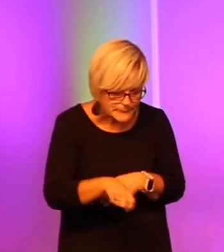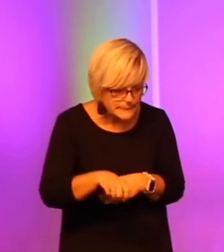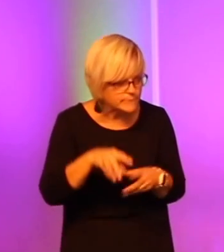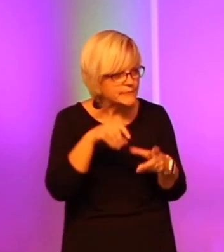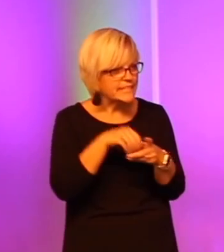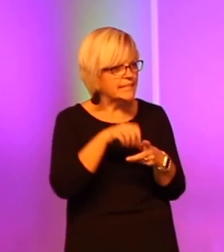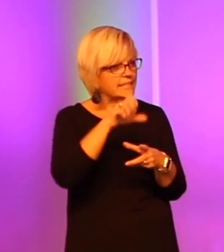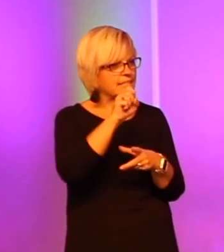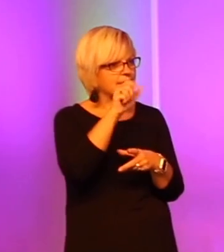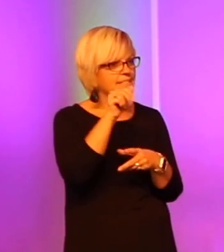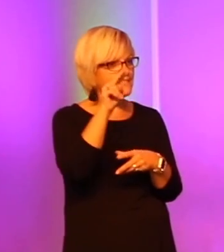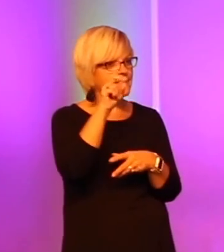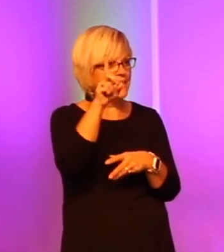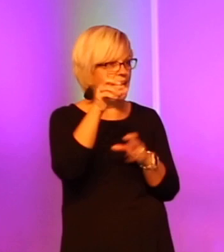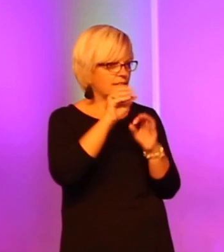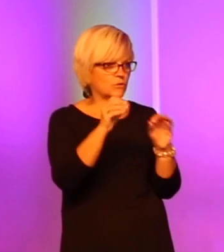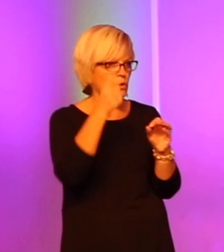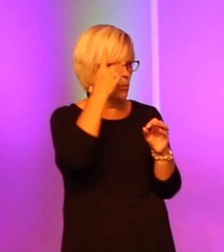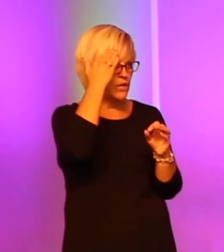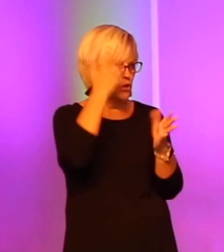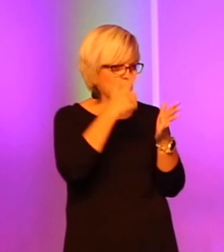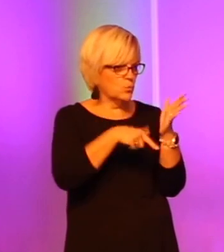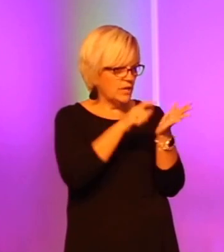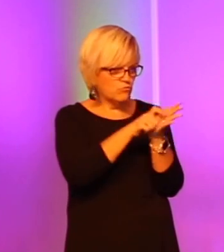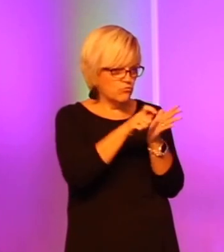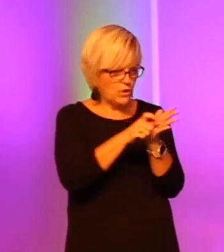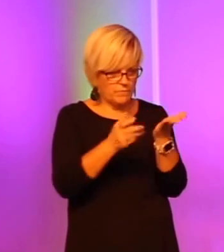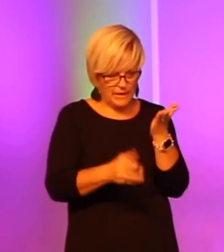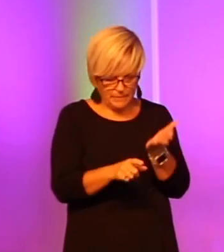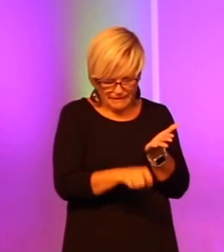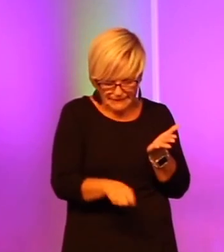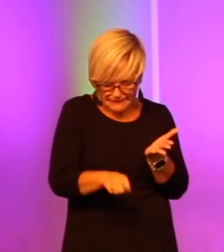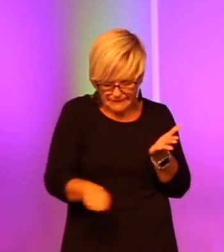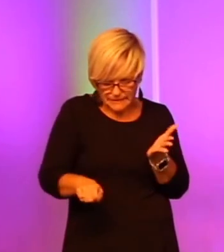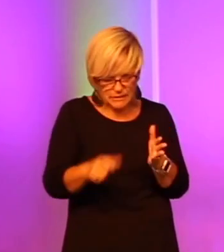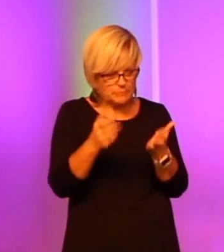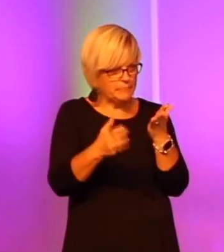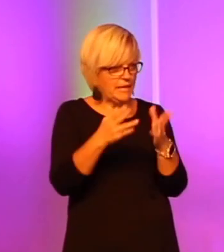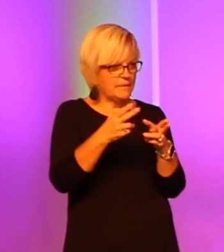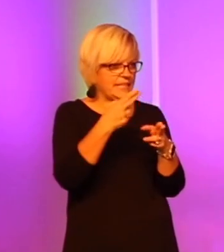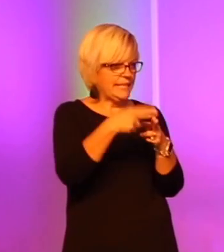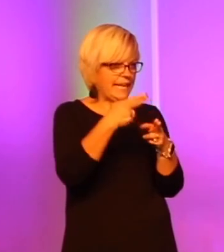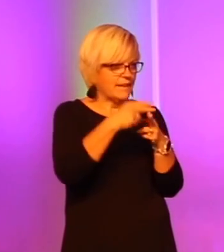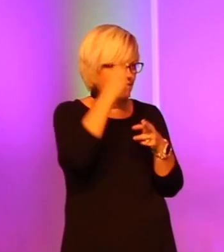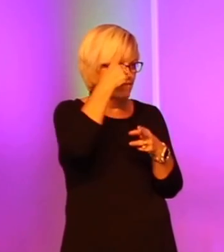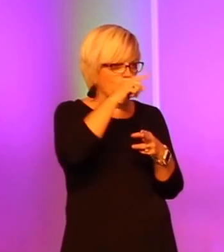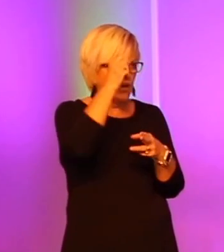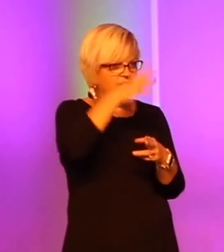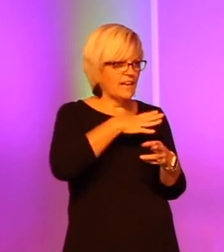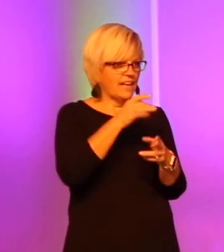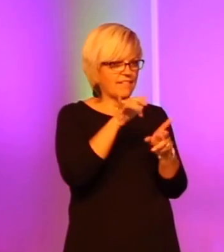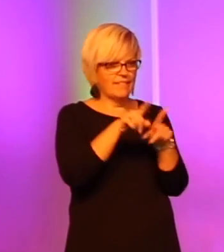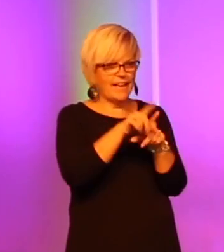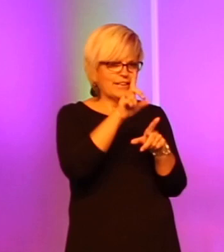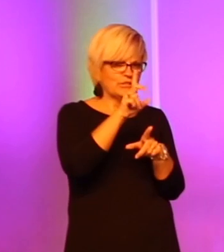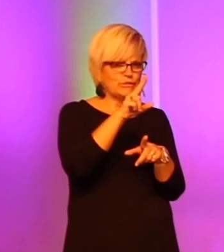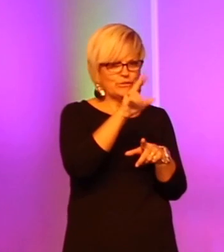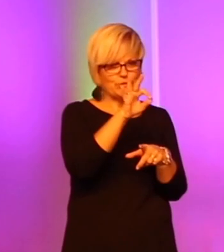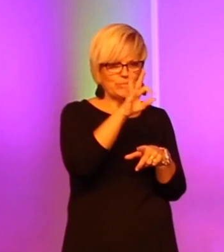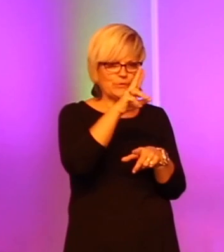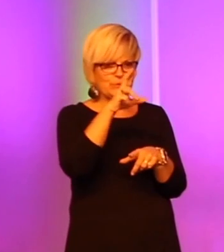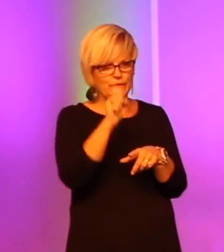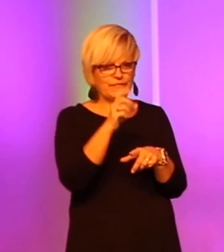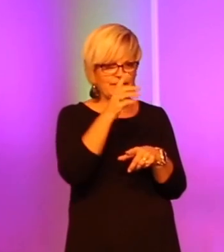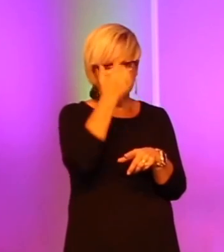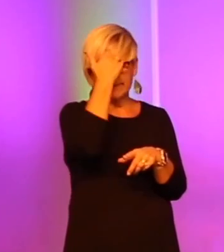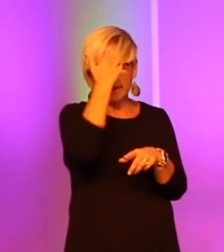wrote. He probably wrote down nicknames for the guys like doofus and dummy or what. I don't know what he did. Anyway, he was